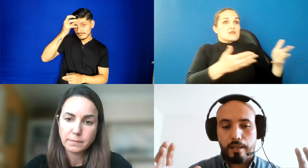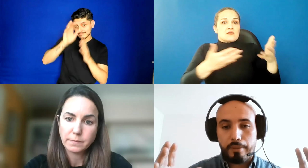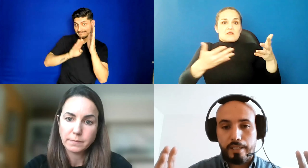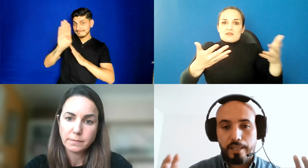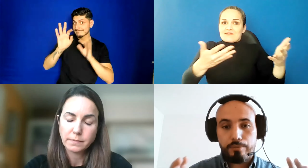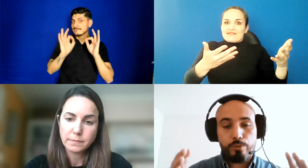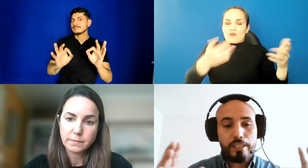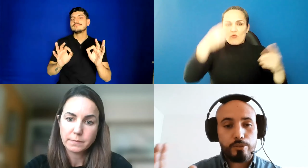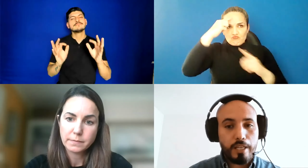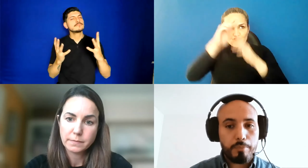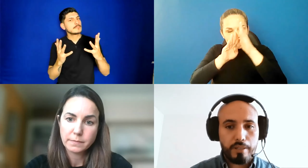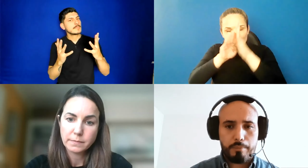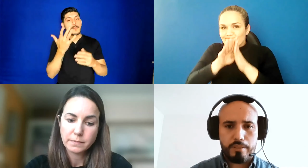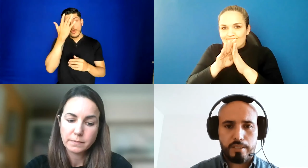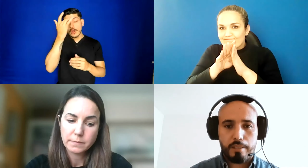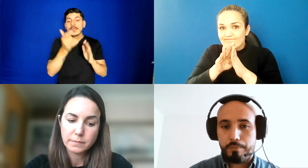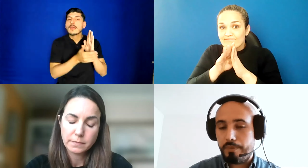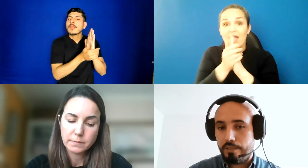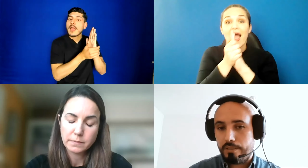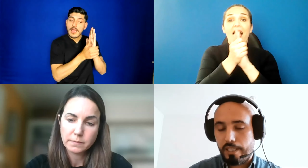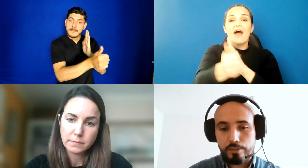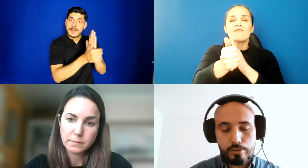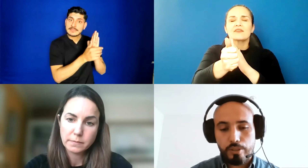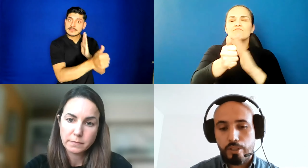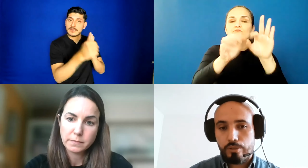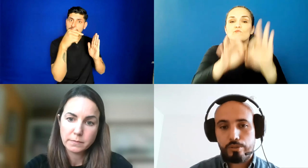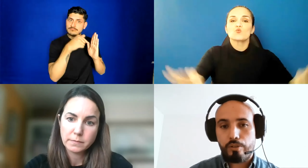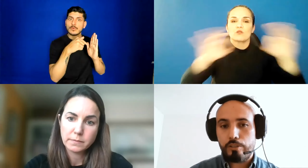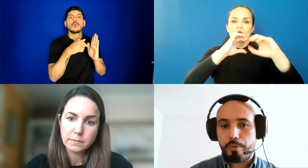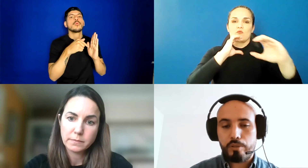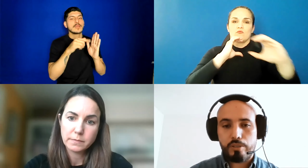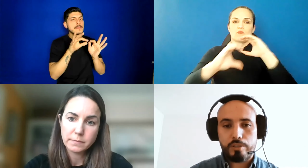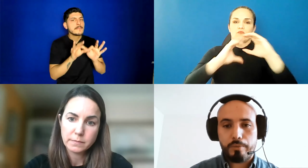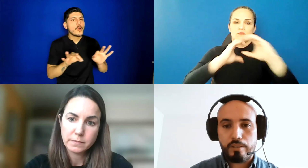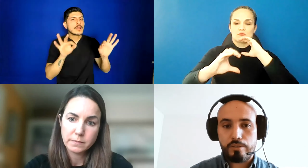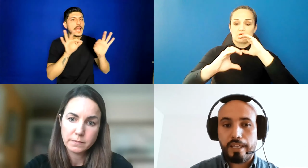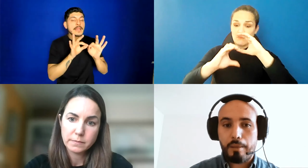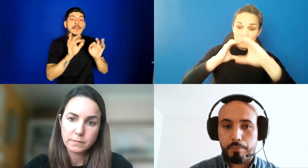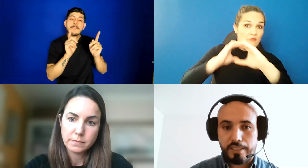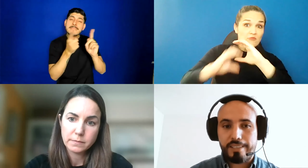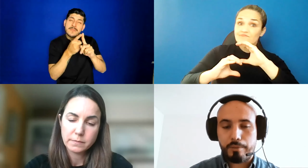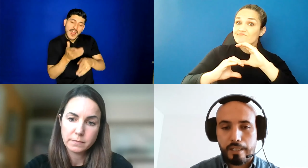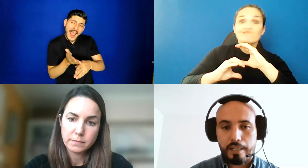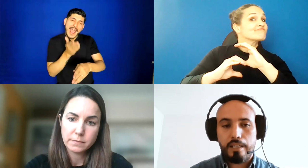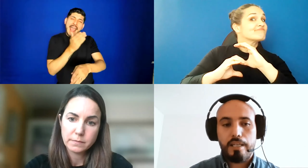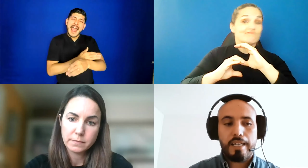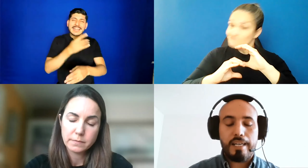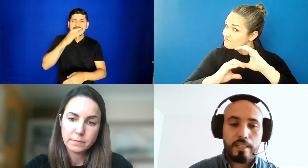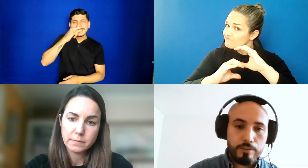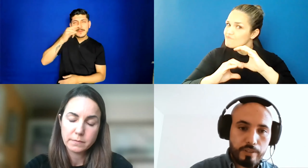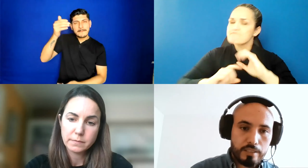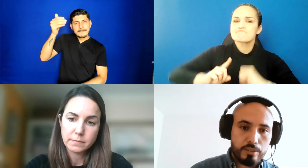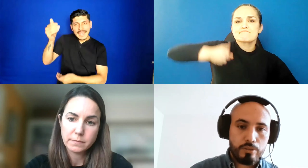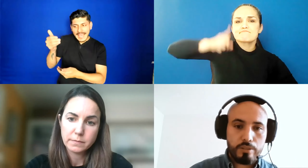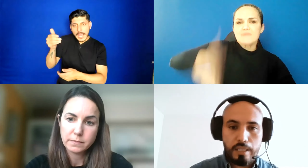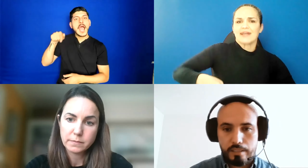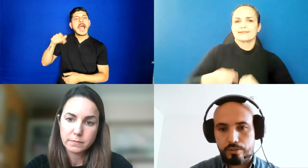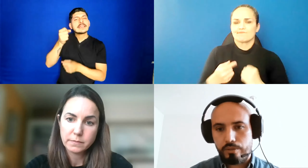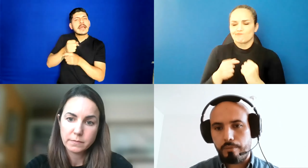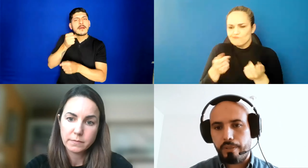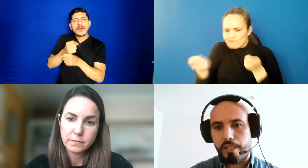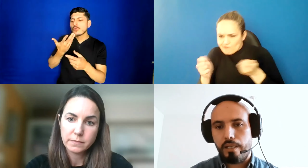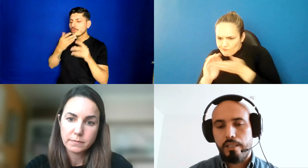child. So language is a foundational skill for any child, so we need